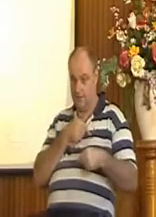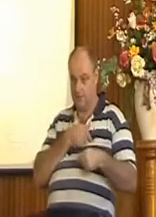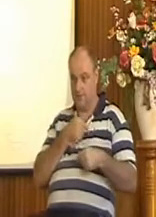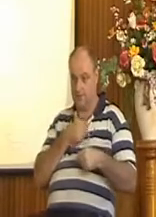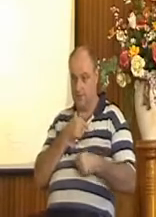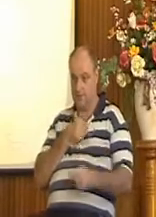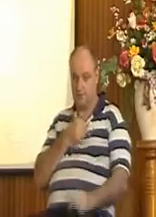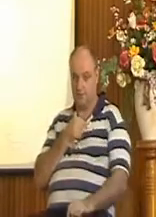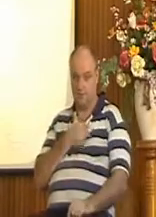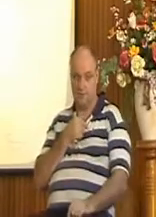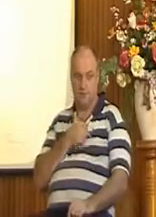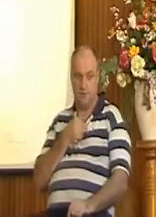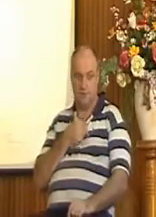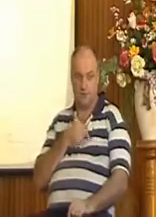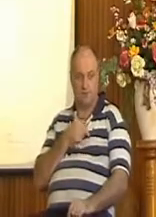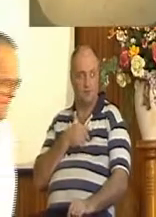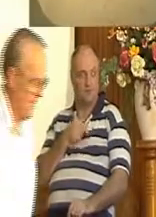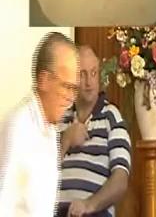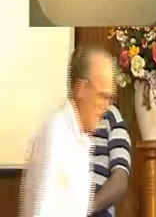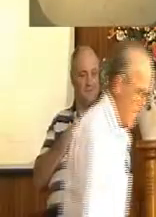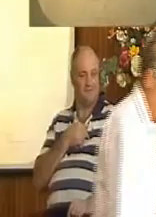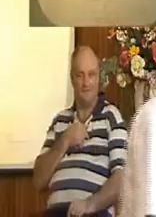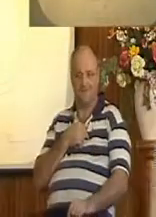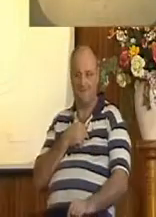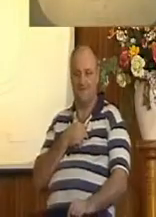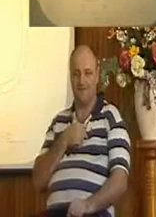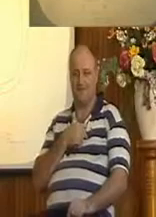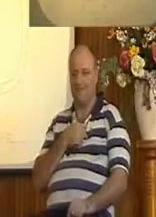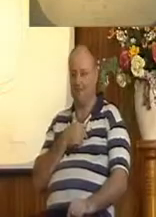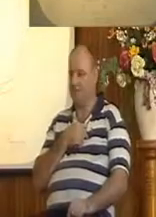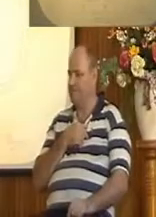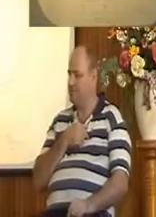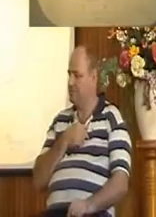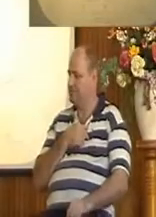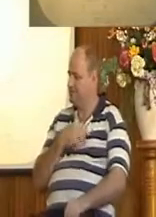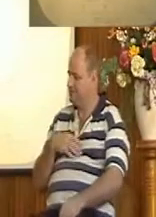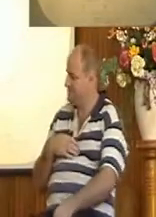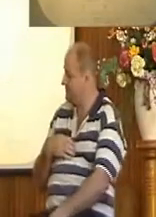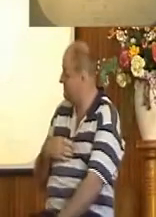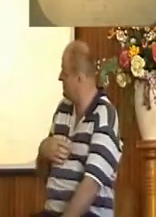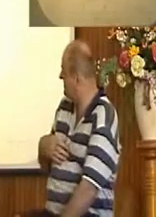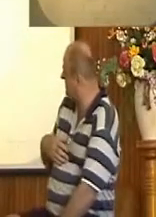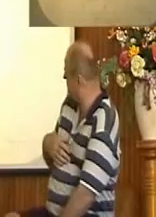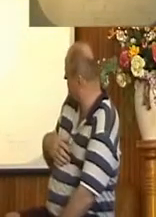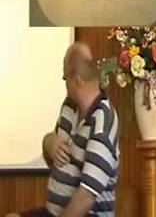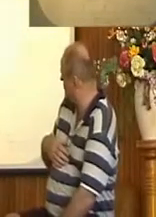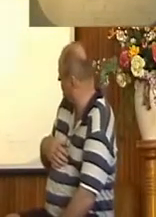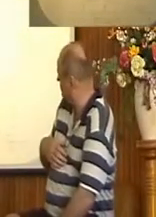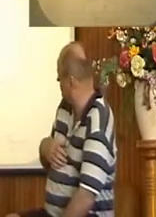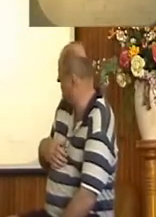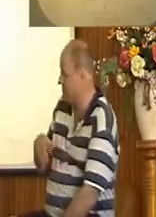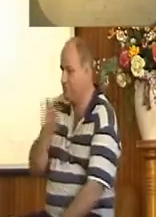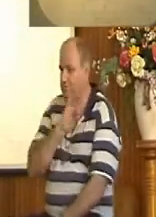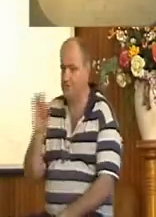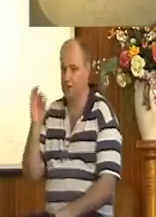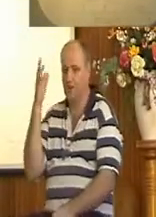or whatever. And there it is. Now, there's not time to expound the whole of this marvellous chart.